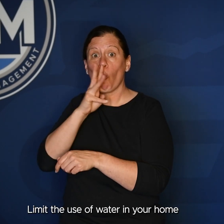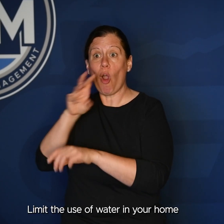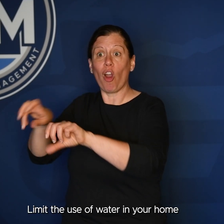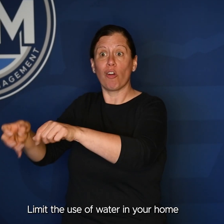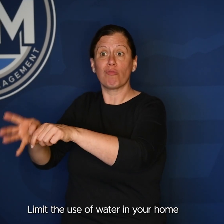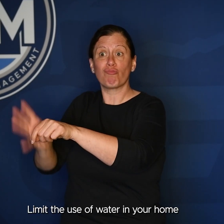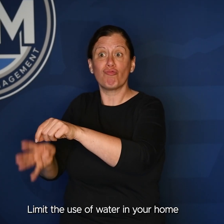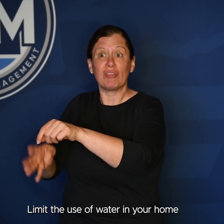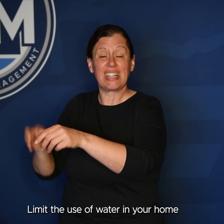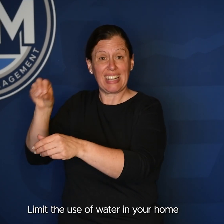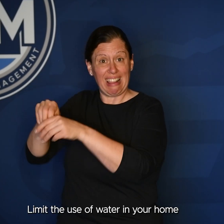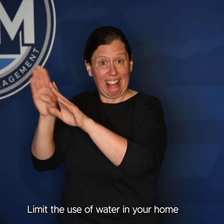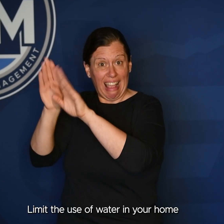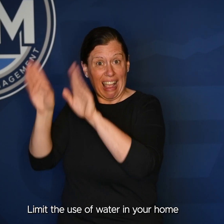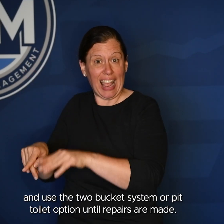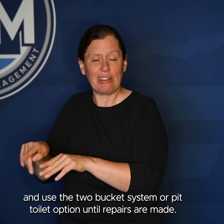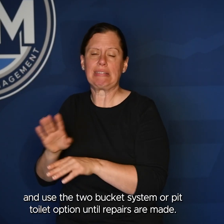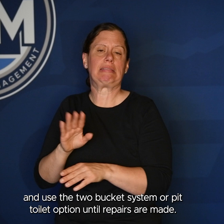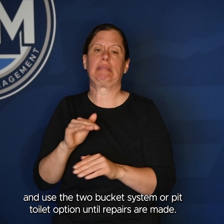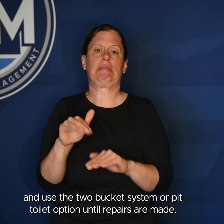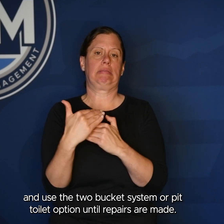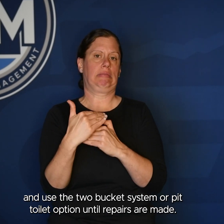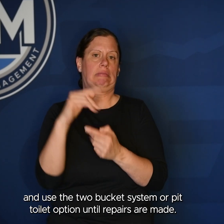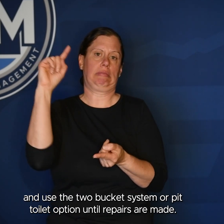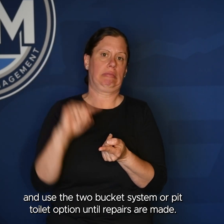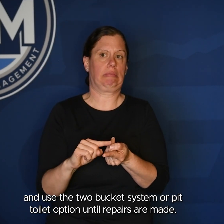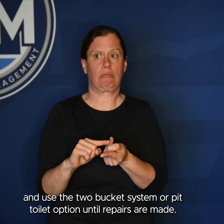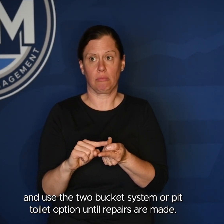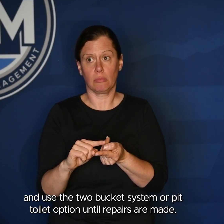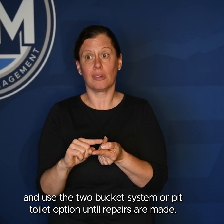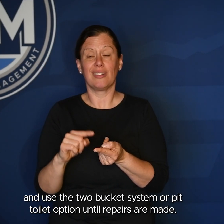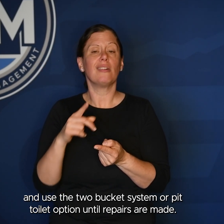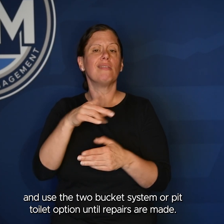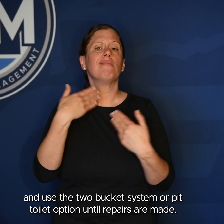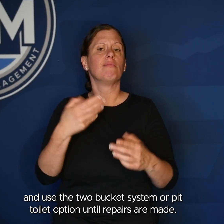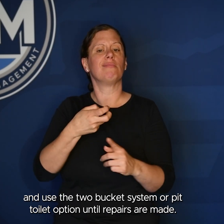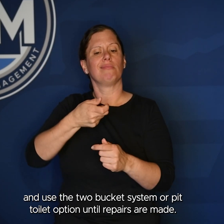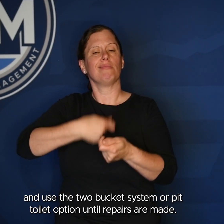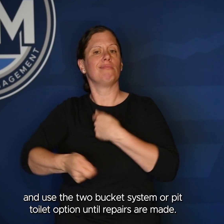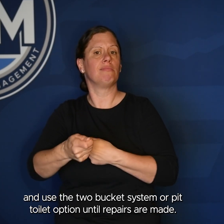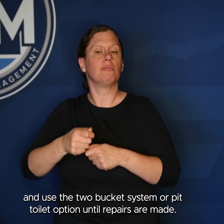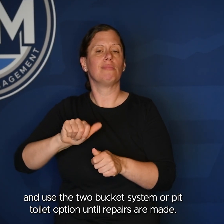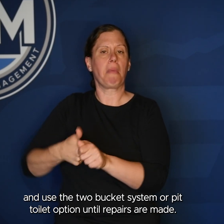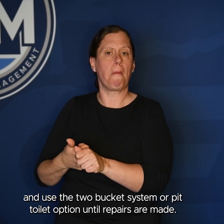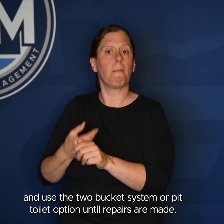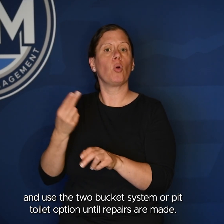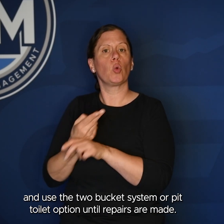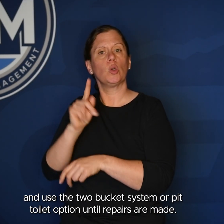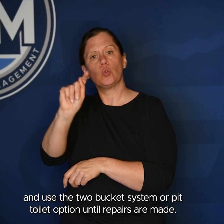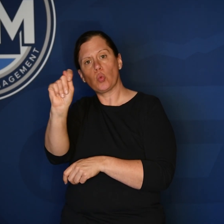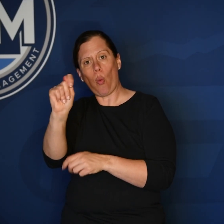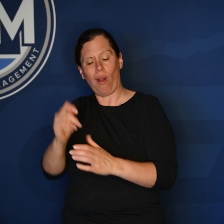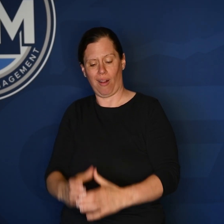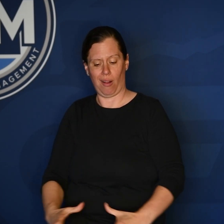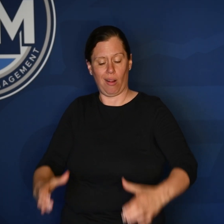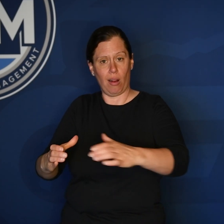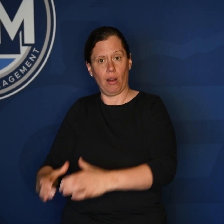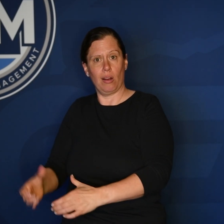limit the use of water in your home and use the 2-bucket system or pit toilet option until repairs are made.